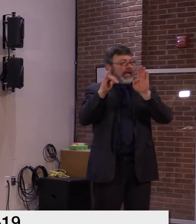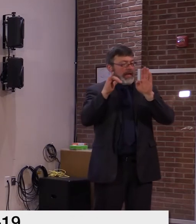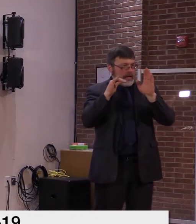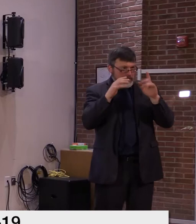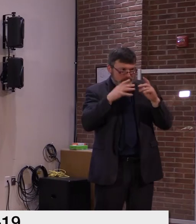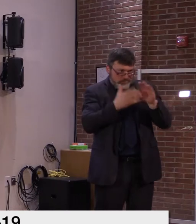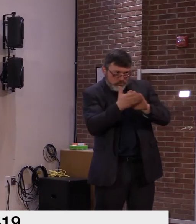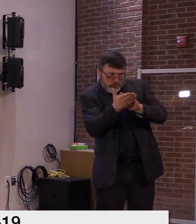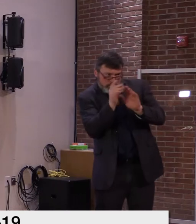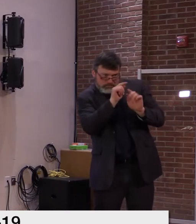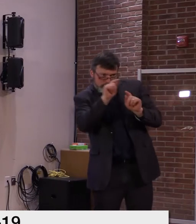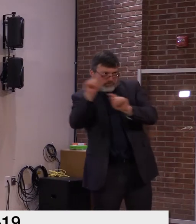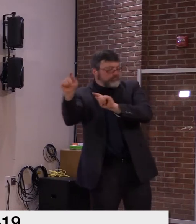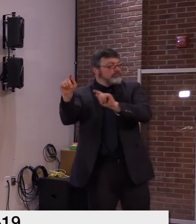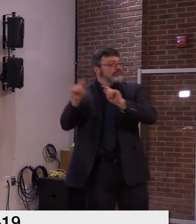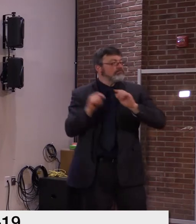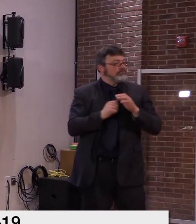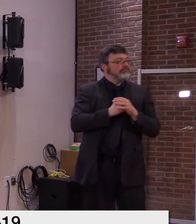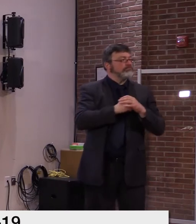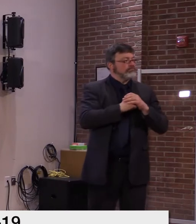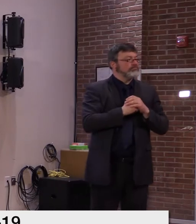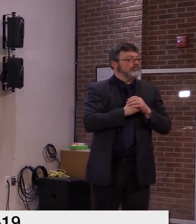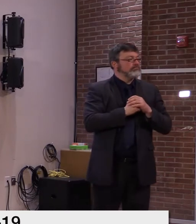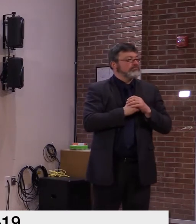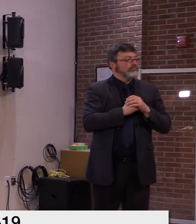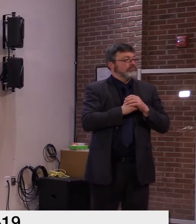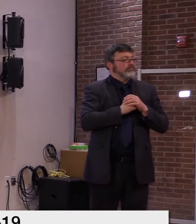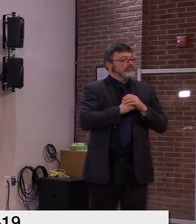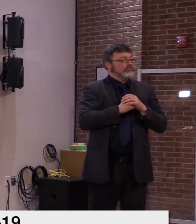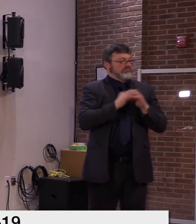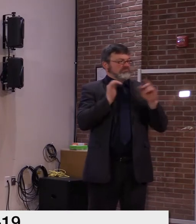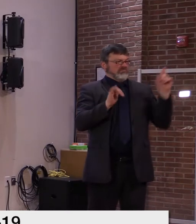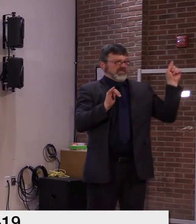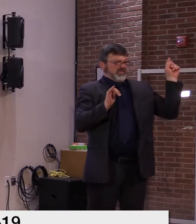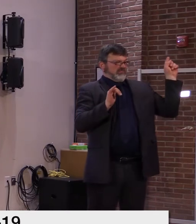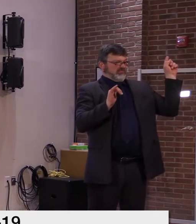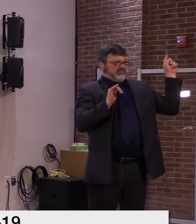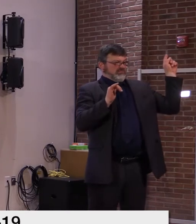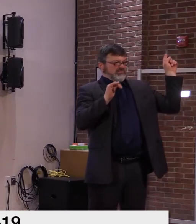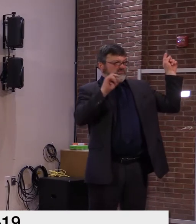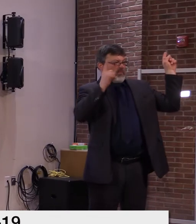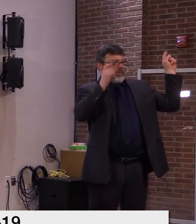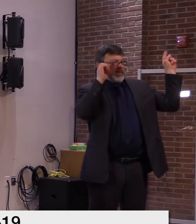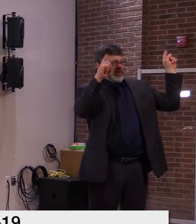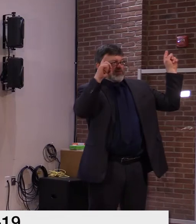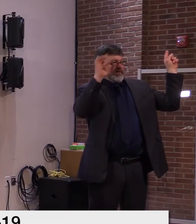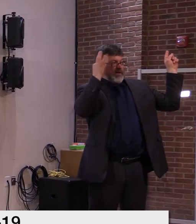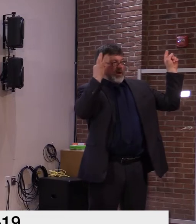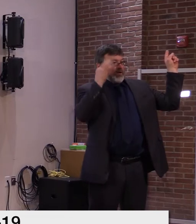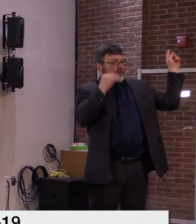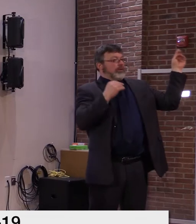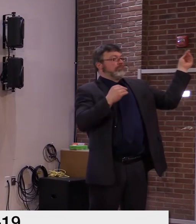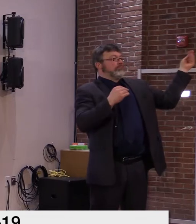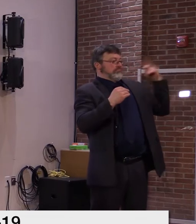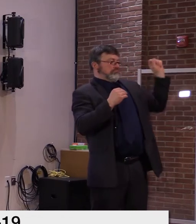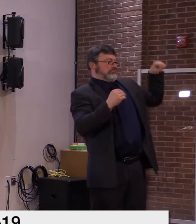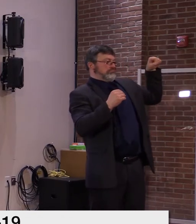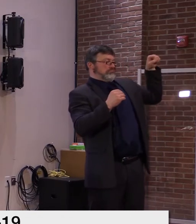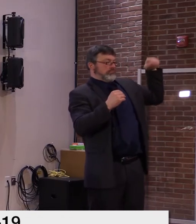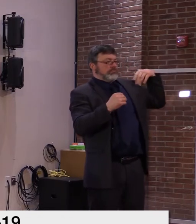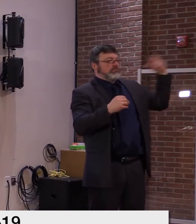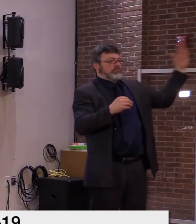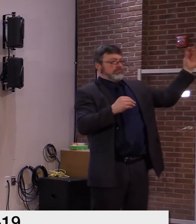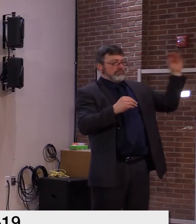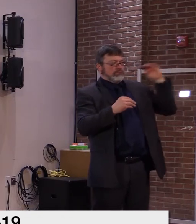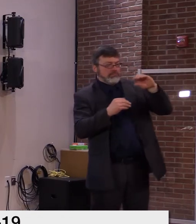include a mandatory public comment period, so we will be soliciting public input on our decision. Meanwhile, we're working with our